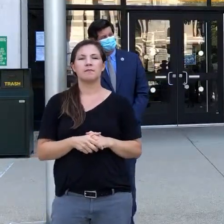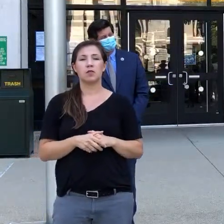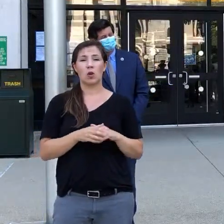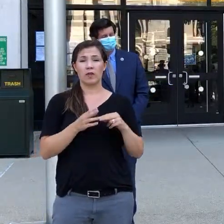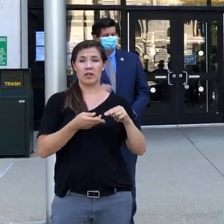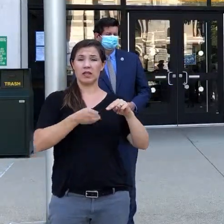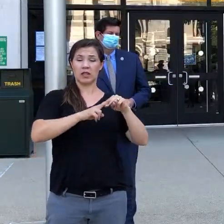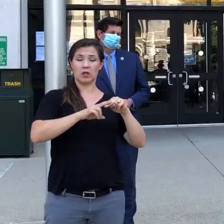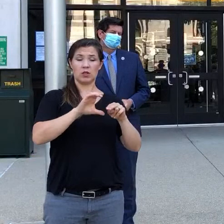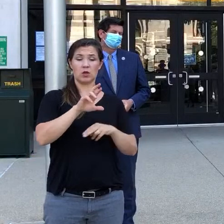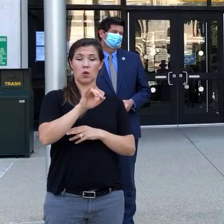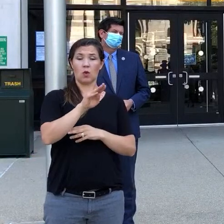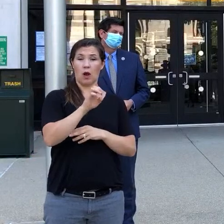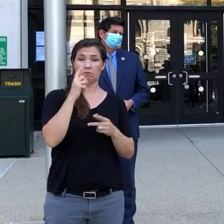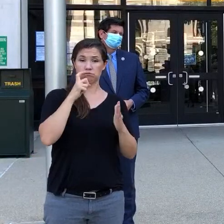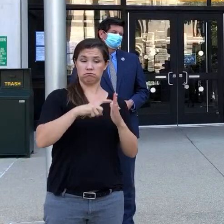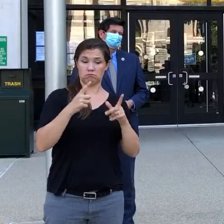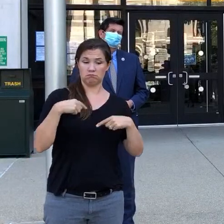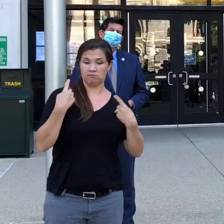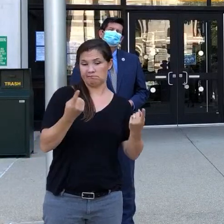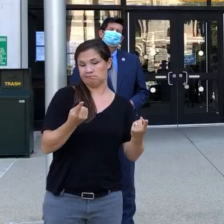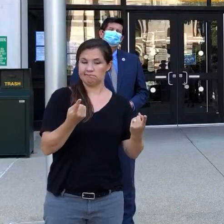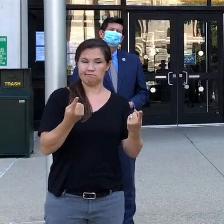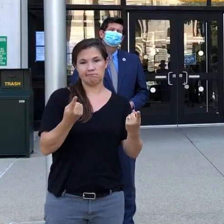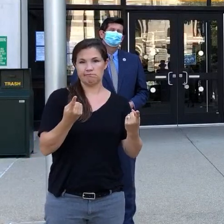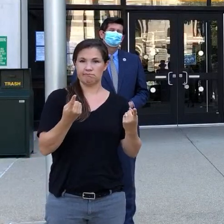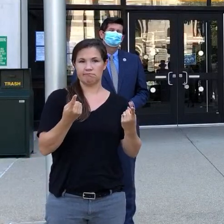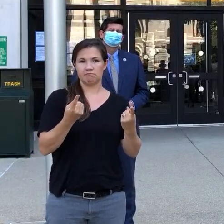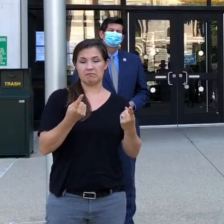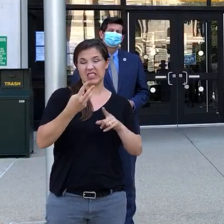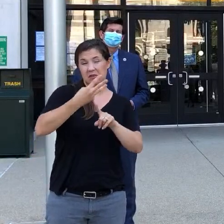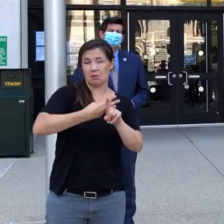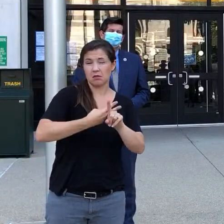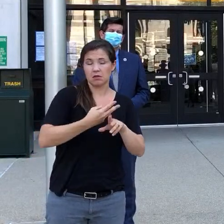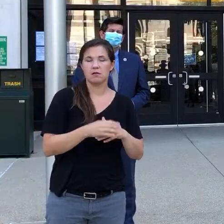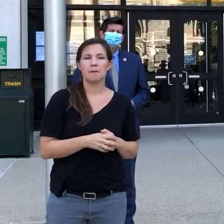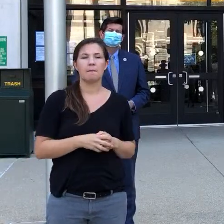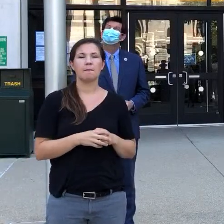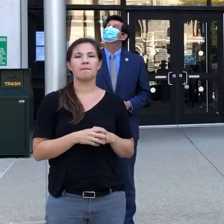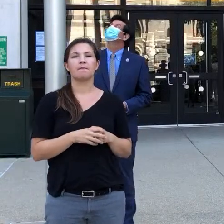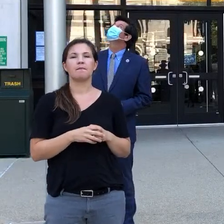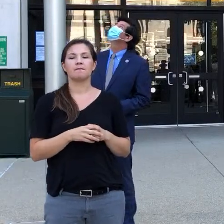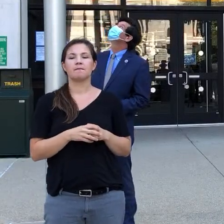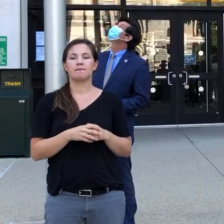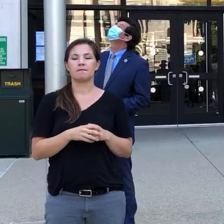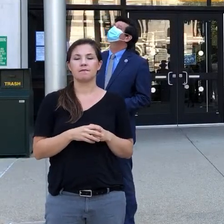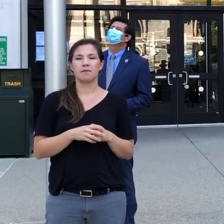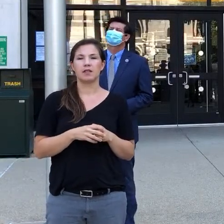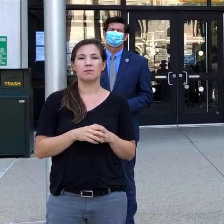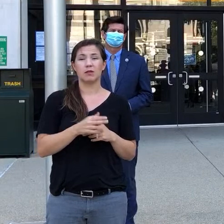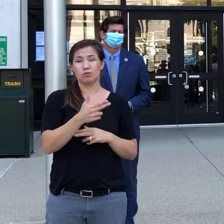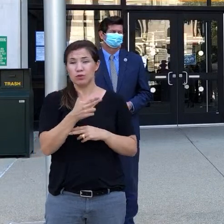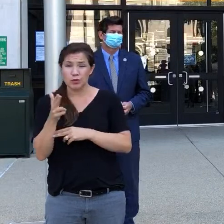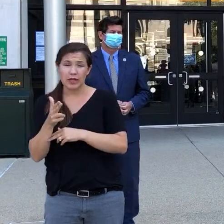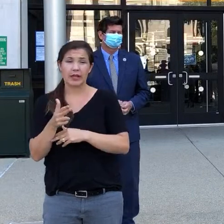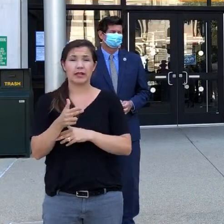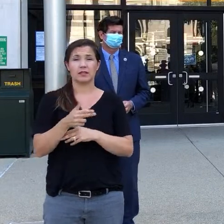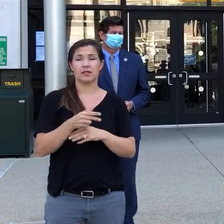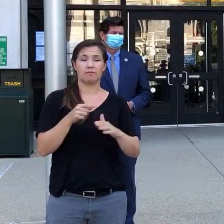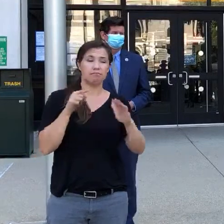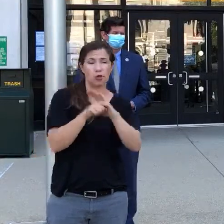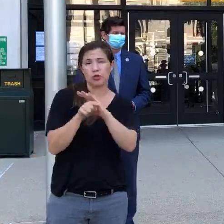that we've seen over the course of the past 6 months has been in shootings and